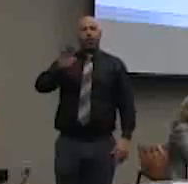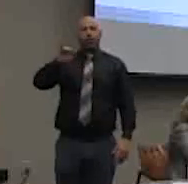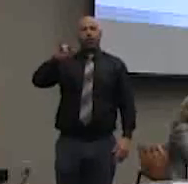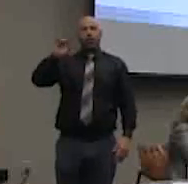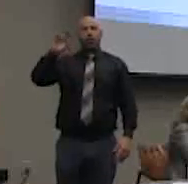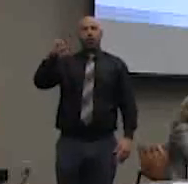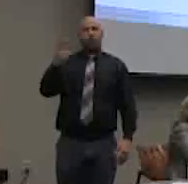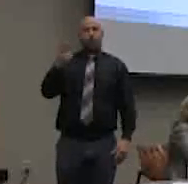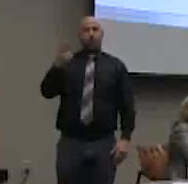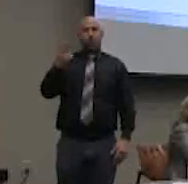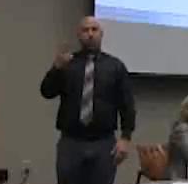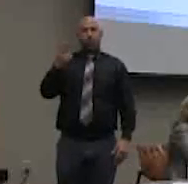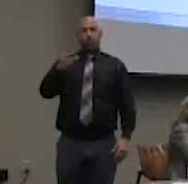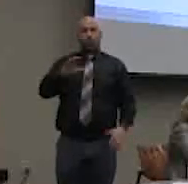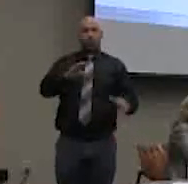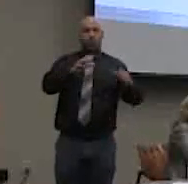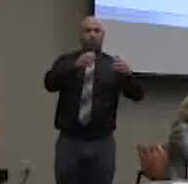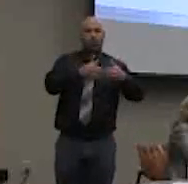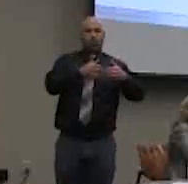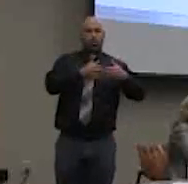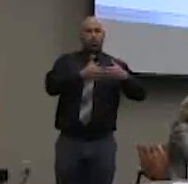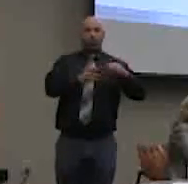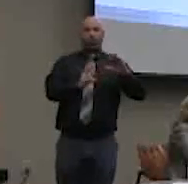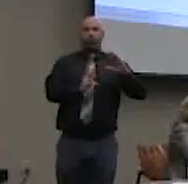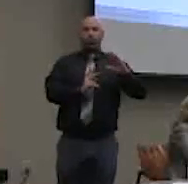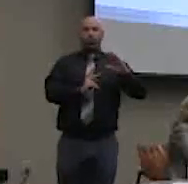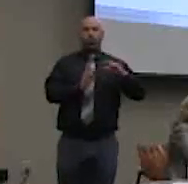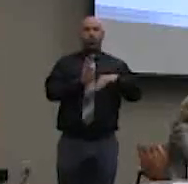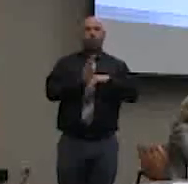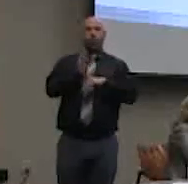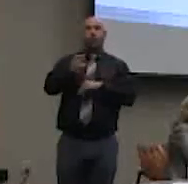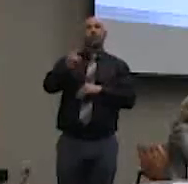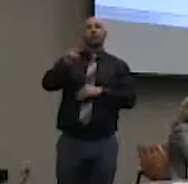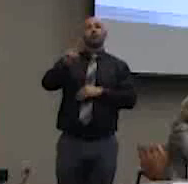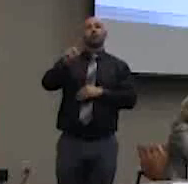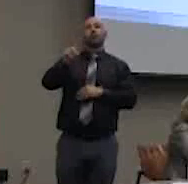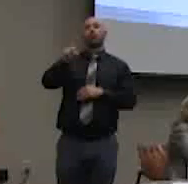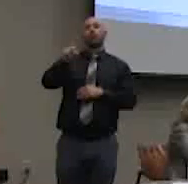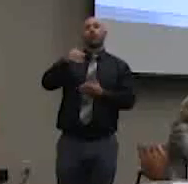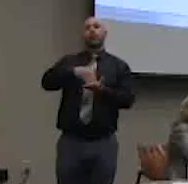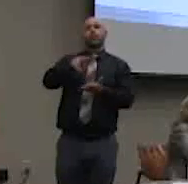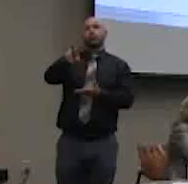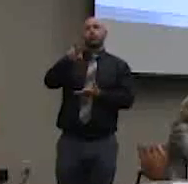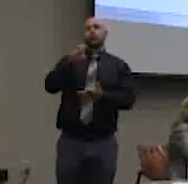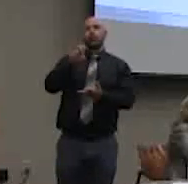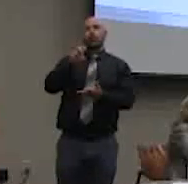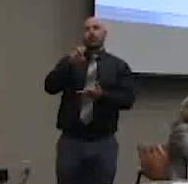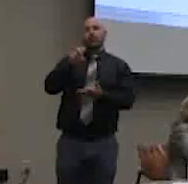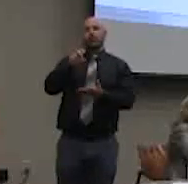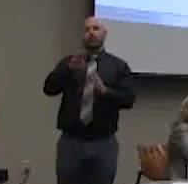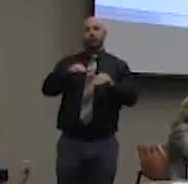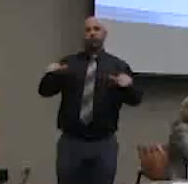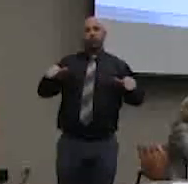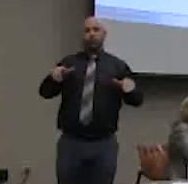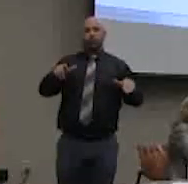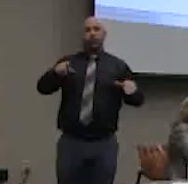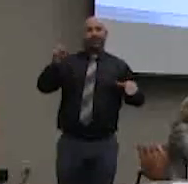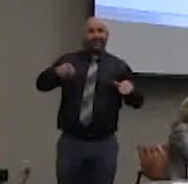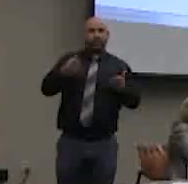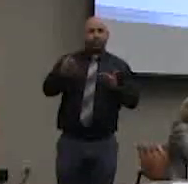in kindergarten is like over 1,200 children in need. And we realize that we're not serving